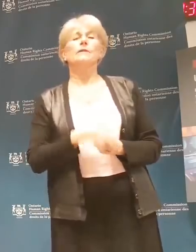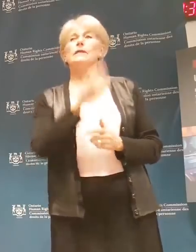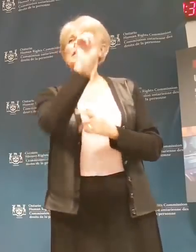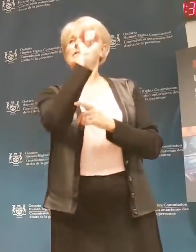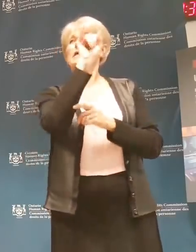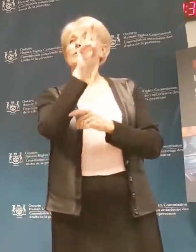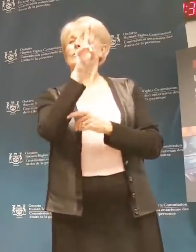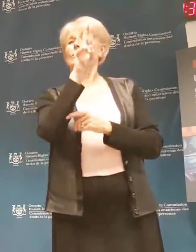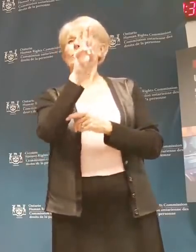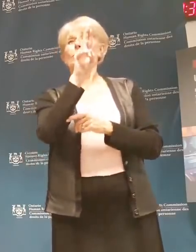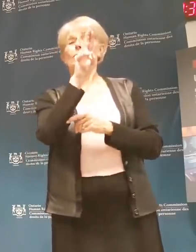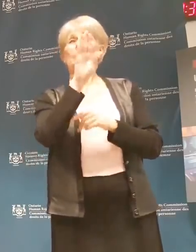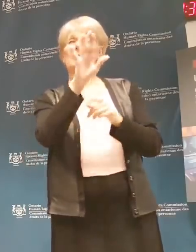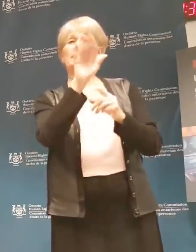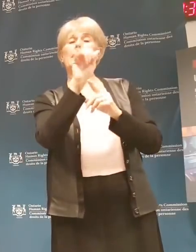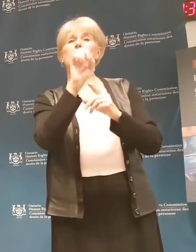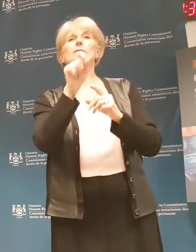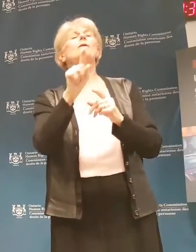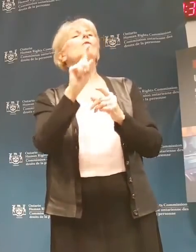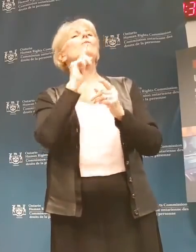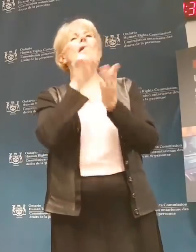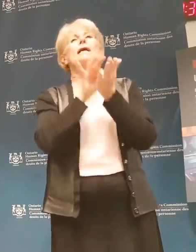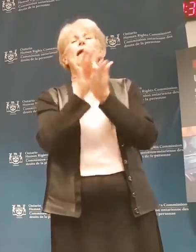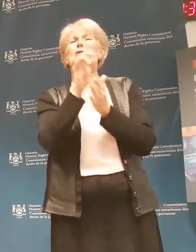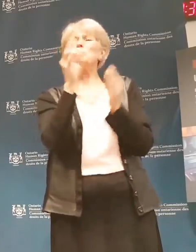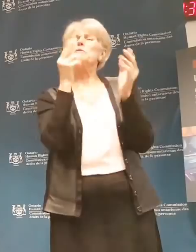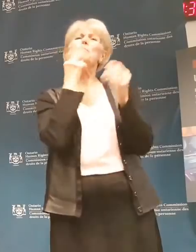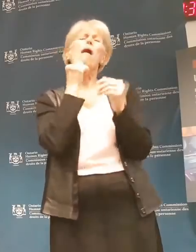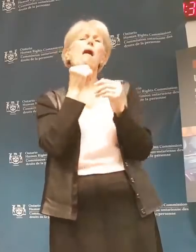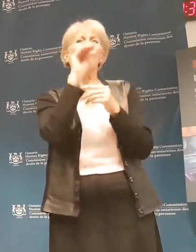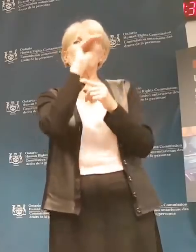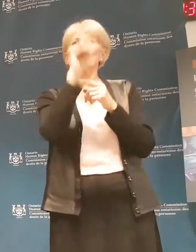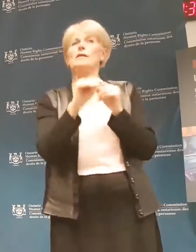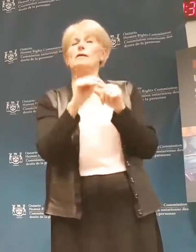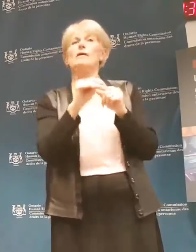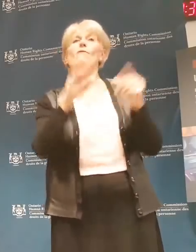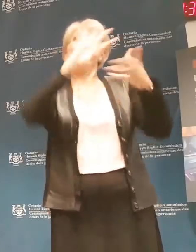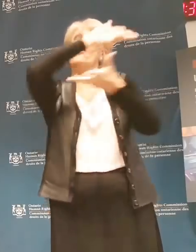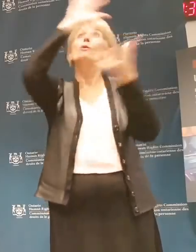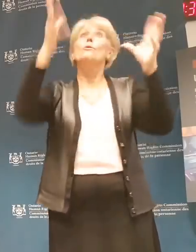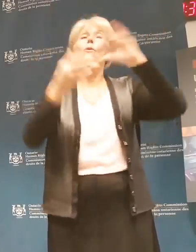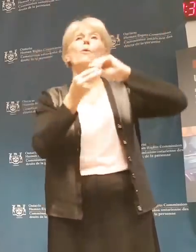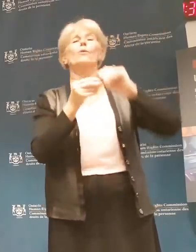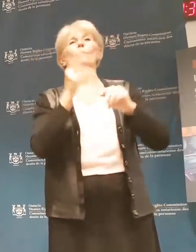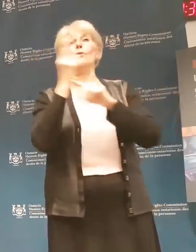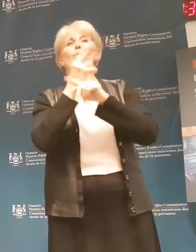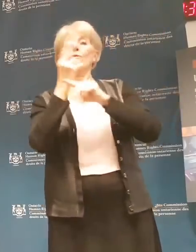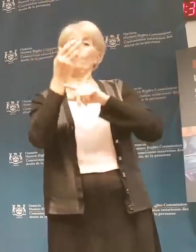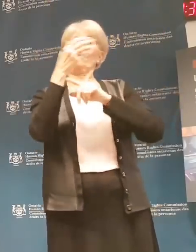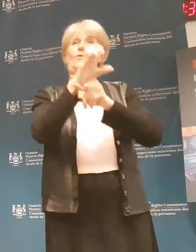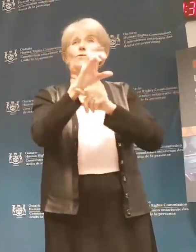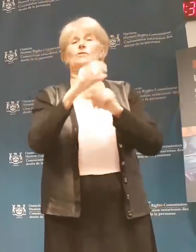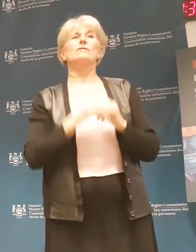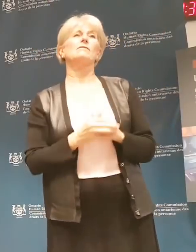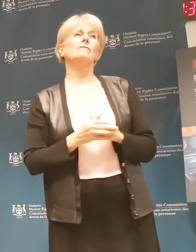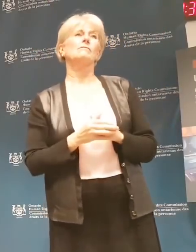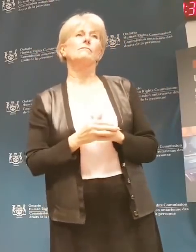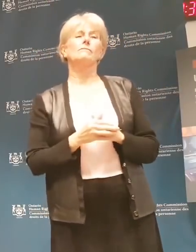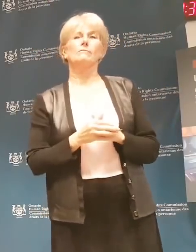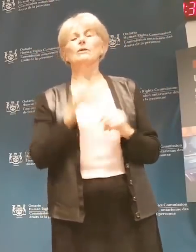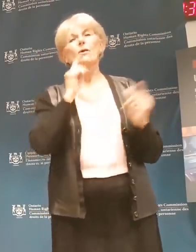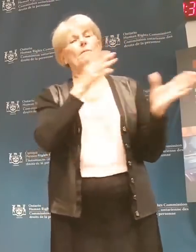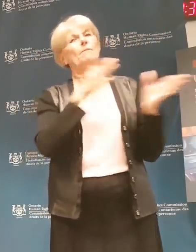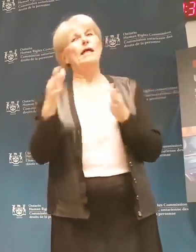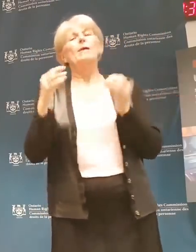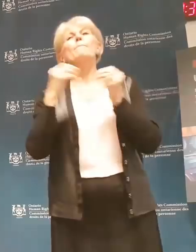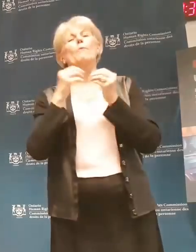SIU cases, furthermore, only account for a very small percentage of total use of force cases. We plan to